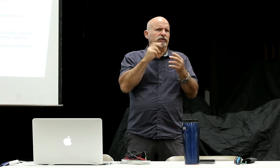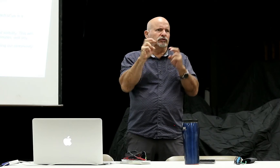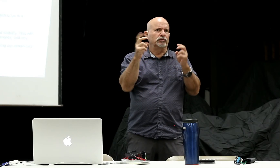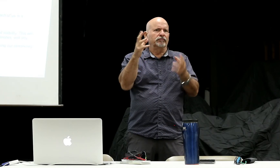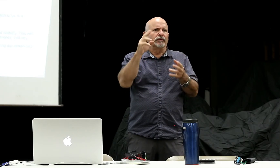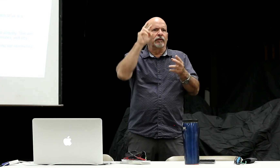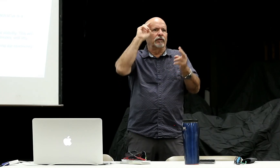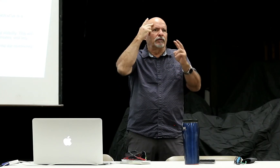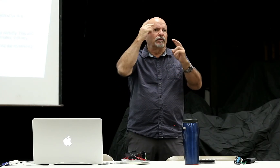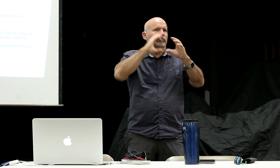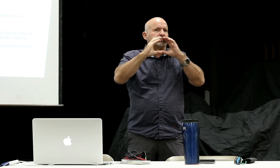I have seen